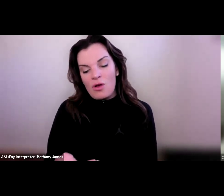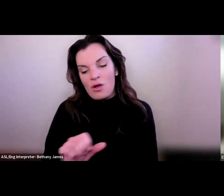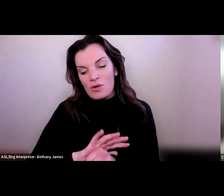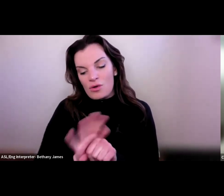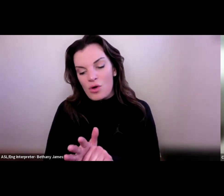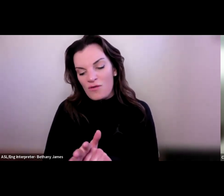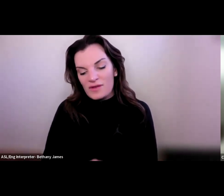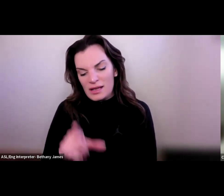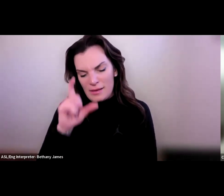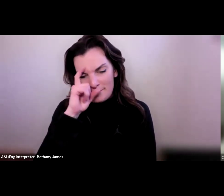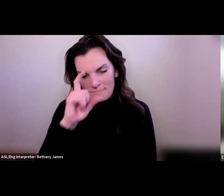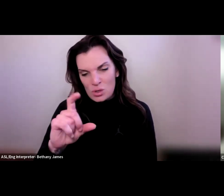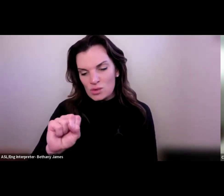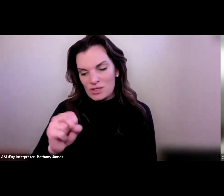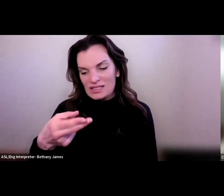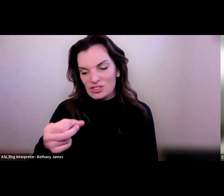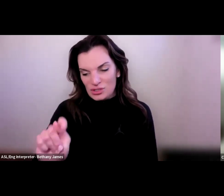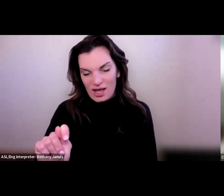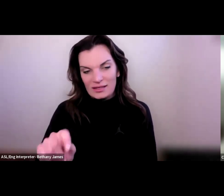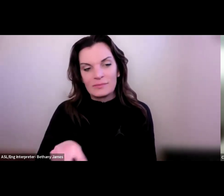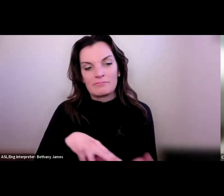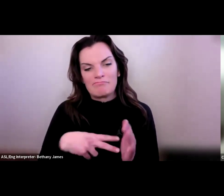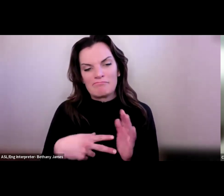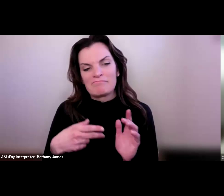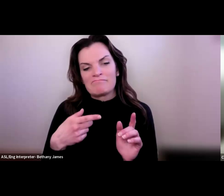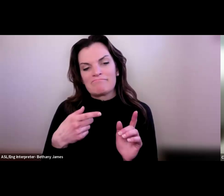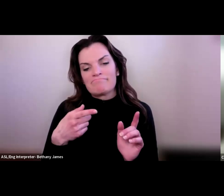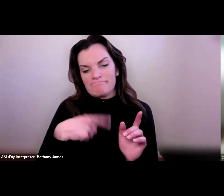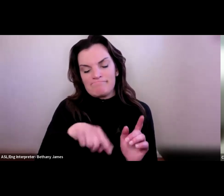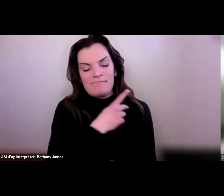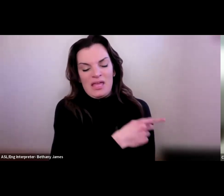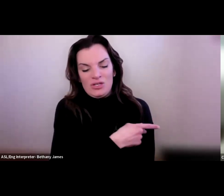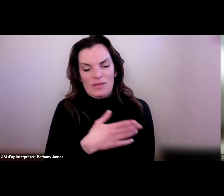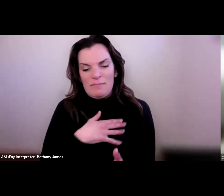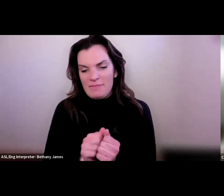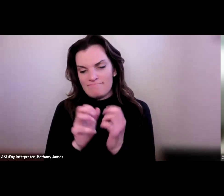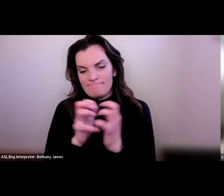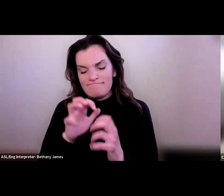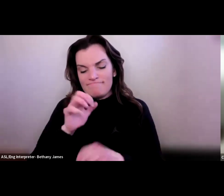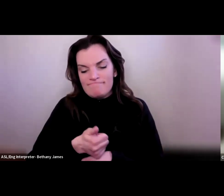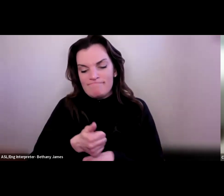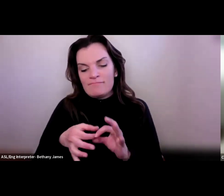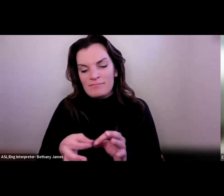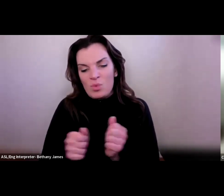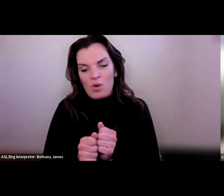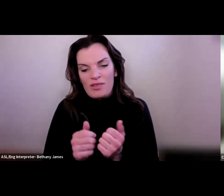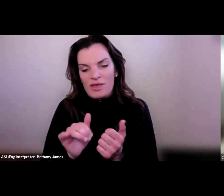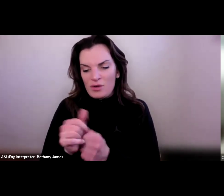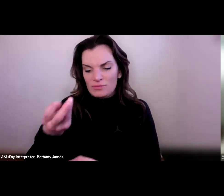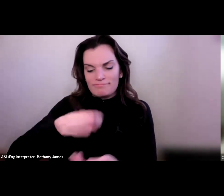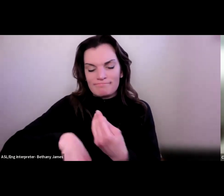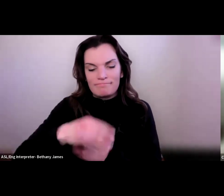of patients who are kind of in my lane. We're informed about research, informed about civics, kind of sharing that information